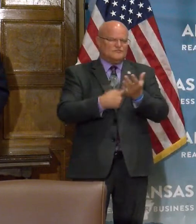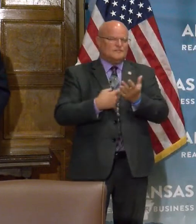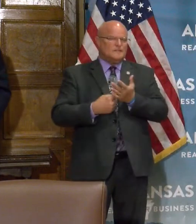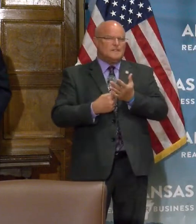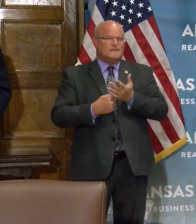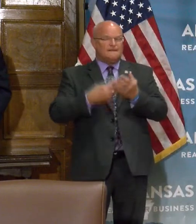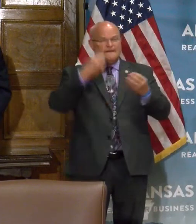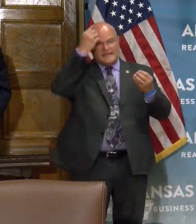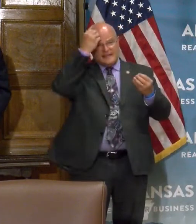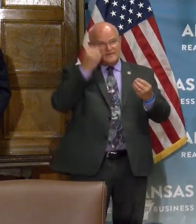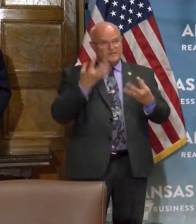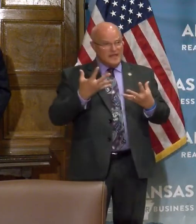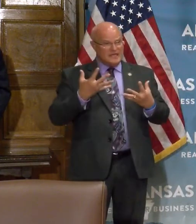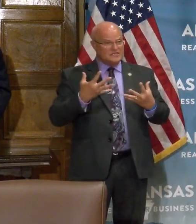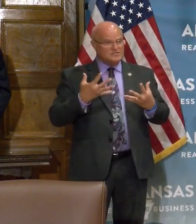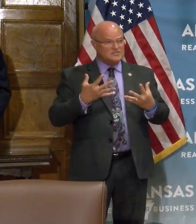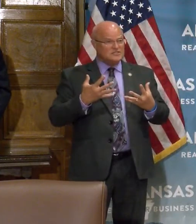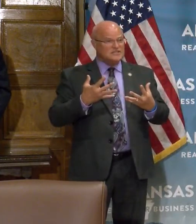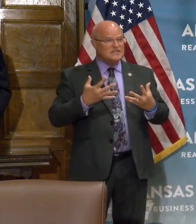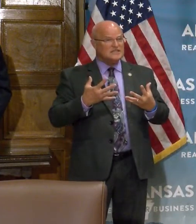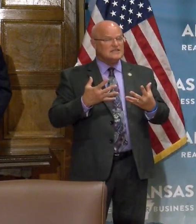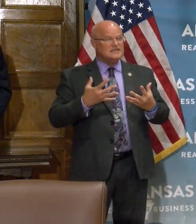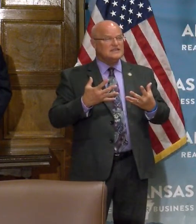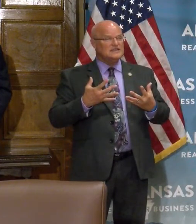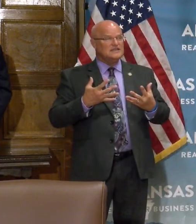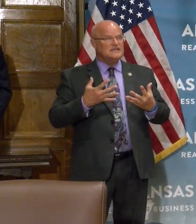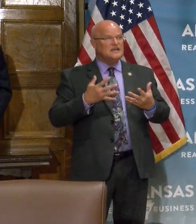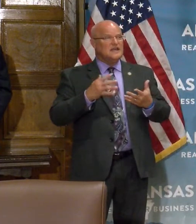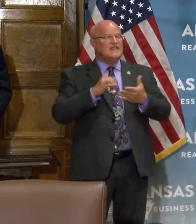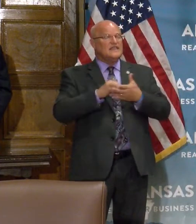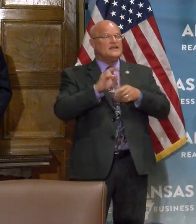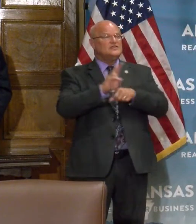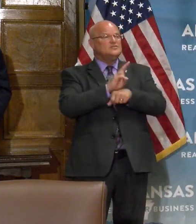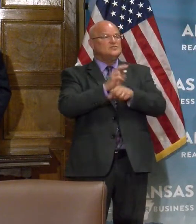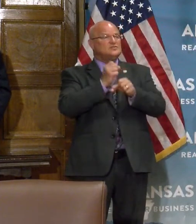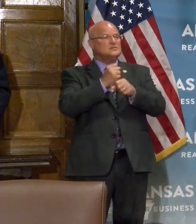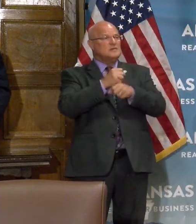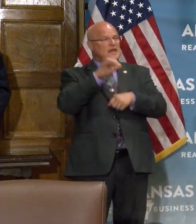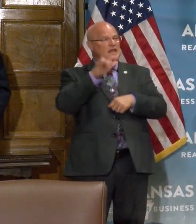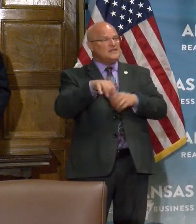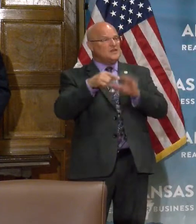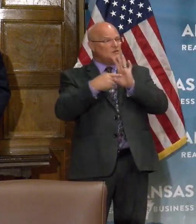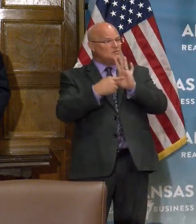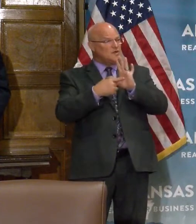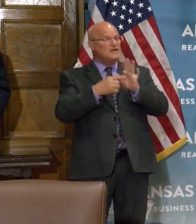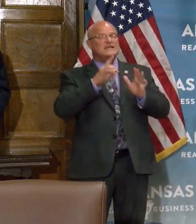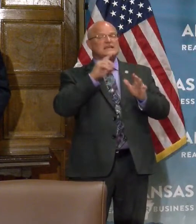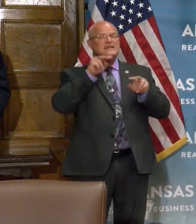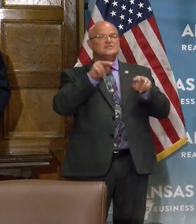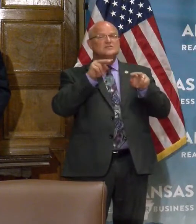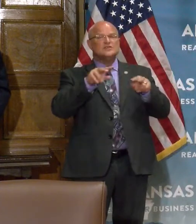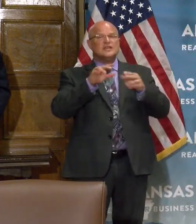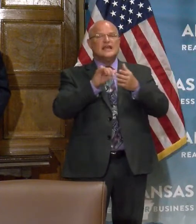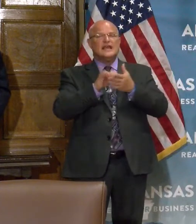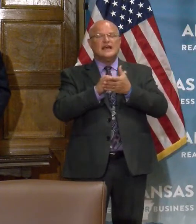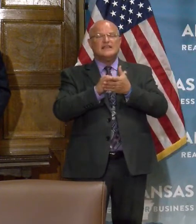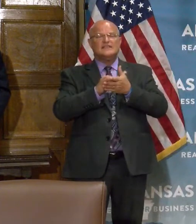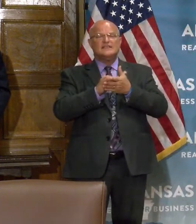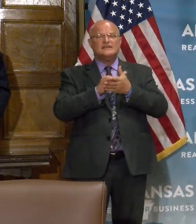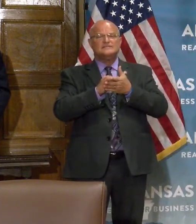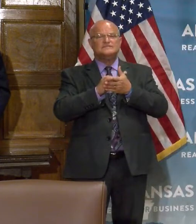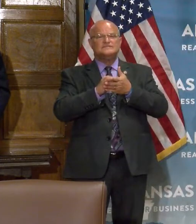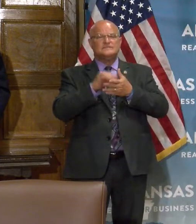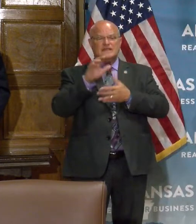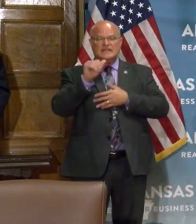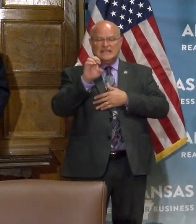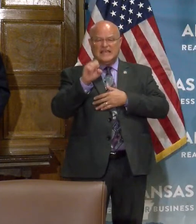The information is that's used to make those models is looking at the incidence